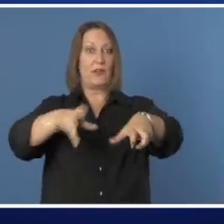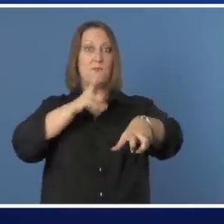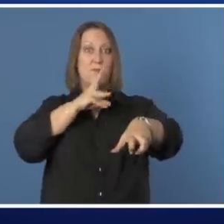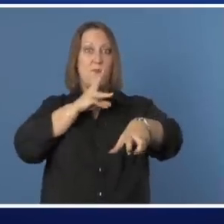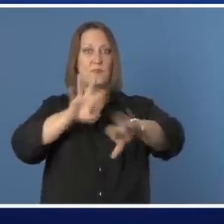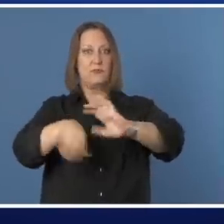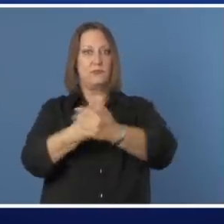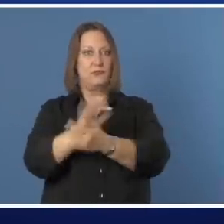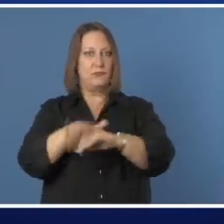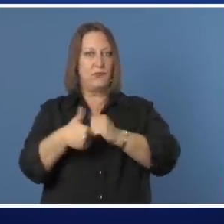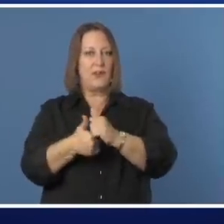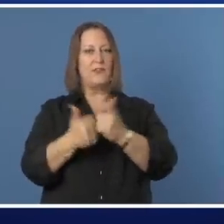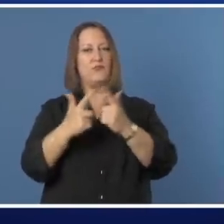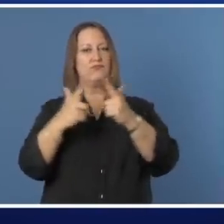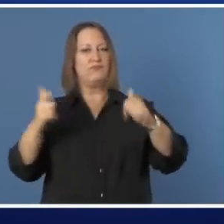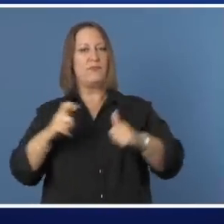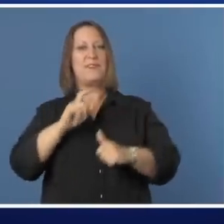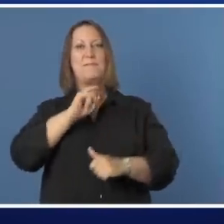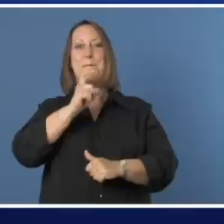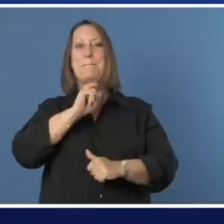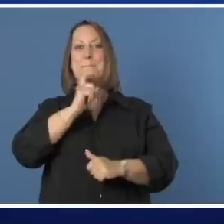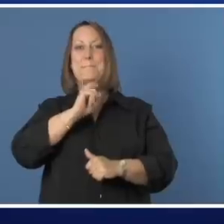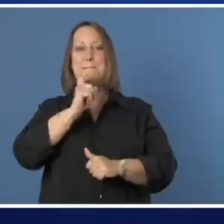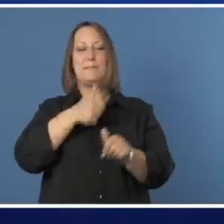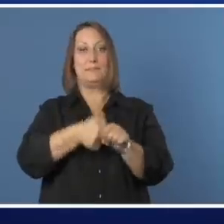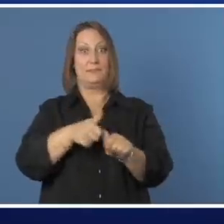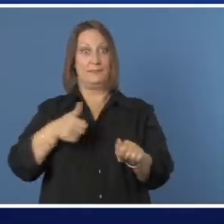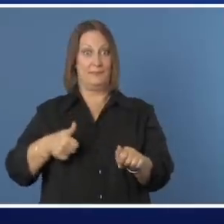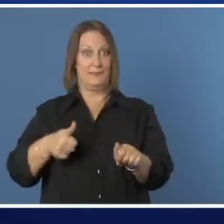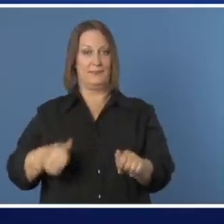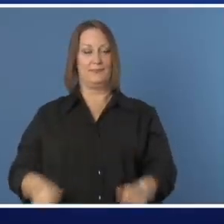Do not use electrical appliances.